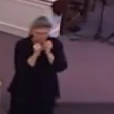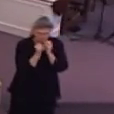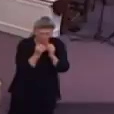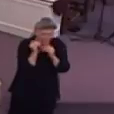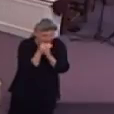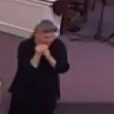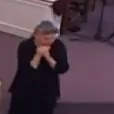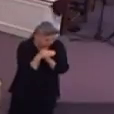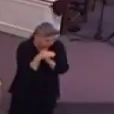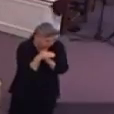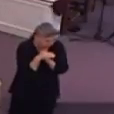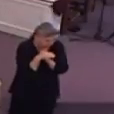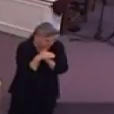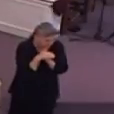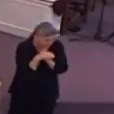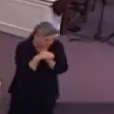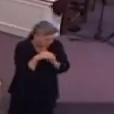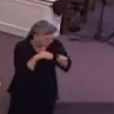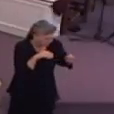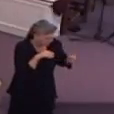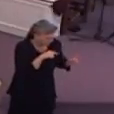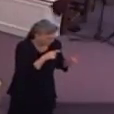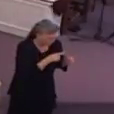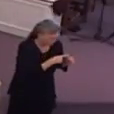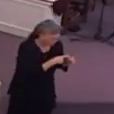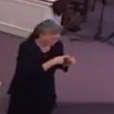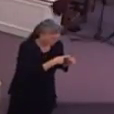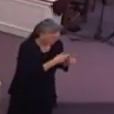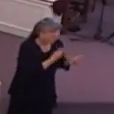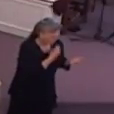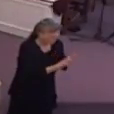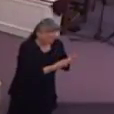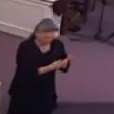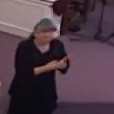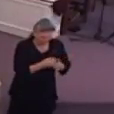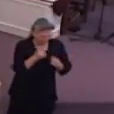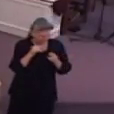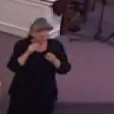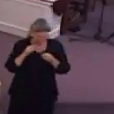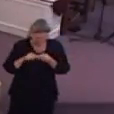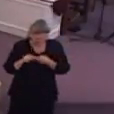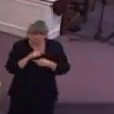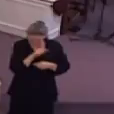and lying and doing things that they just couldn't even imagine the next.